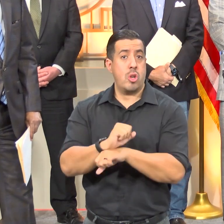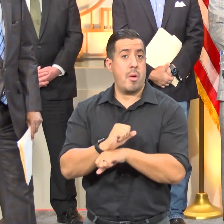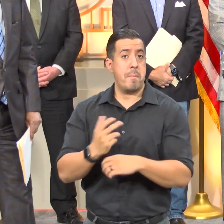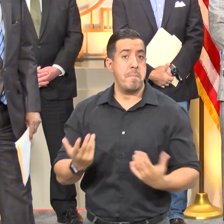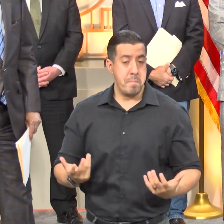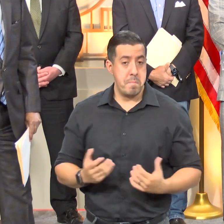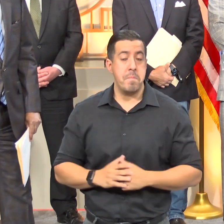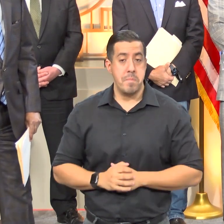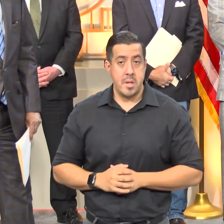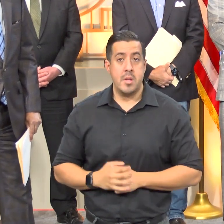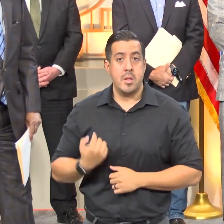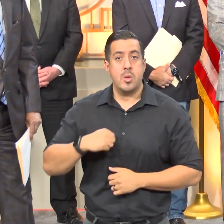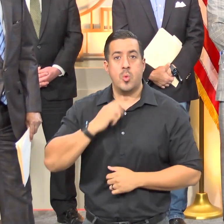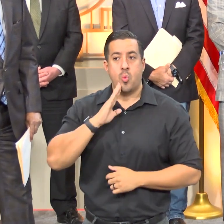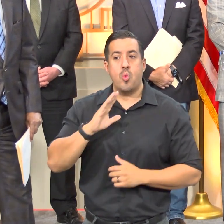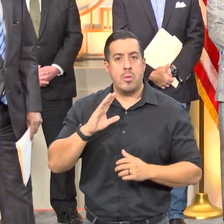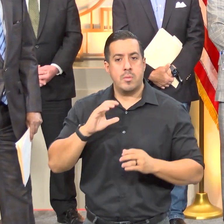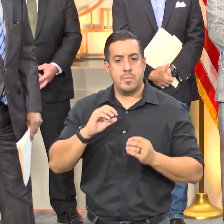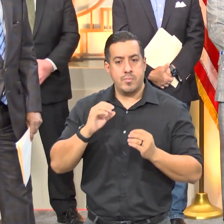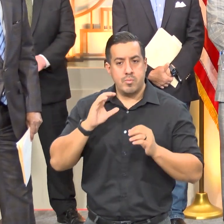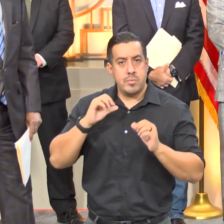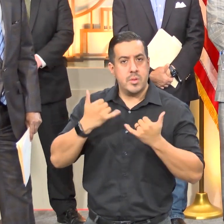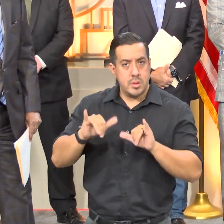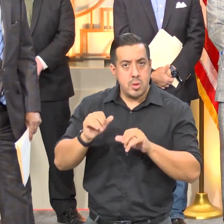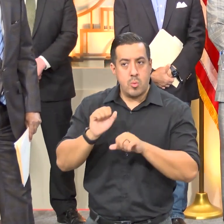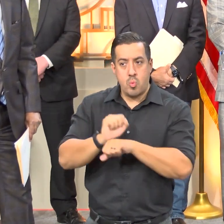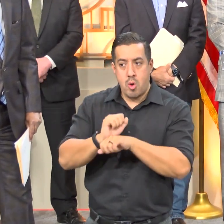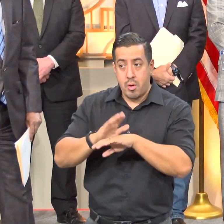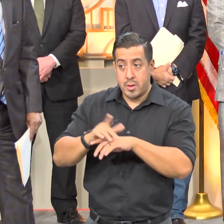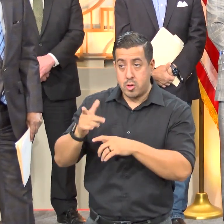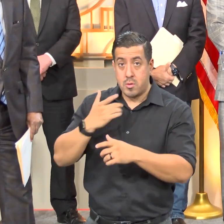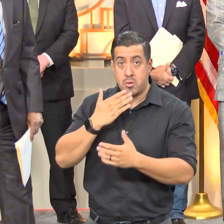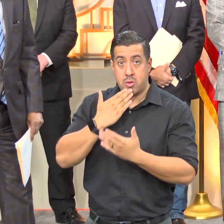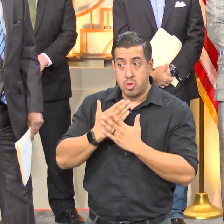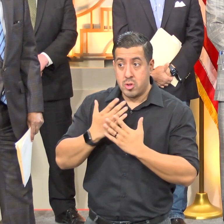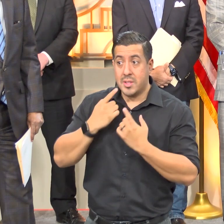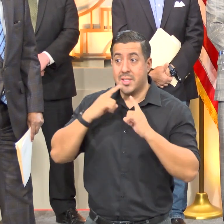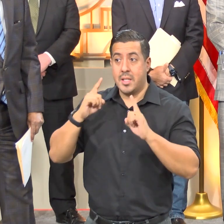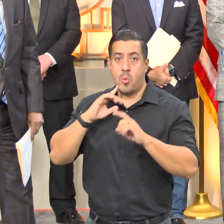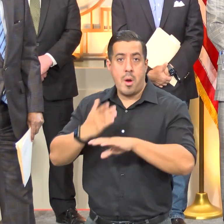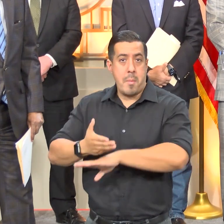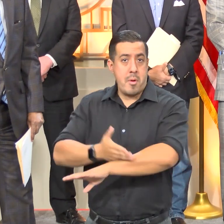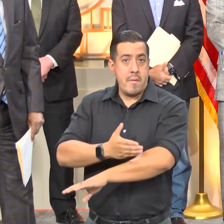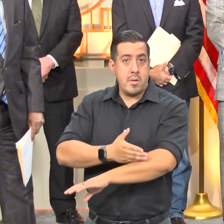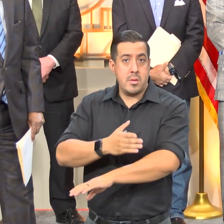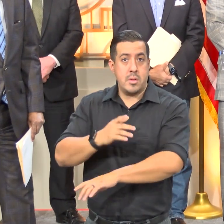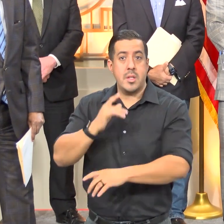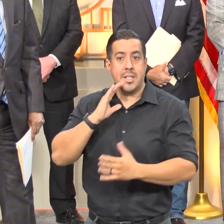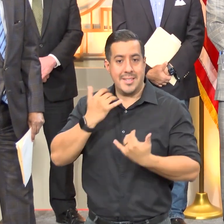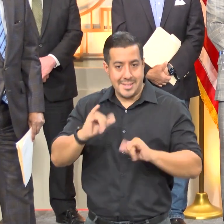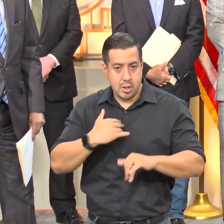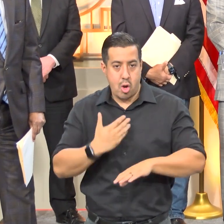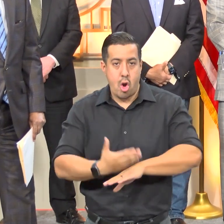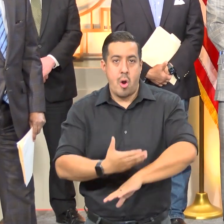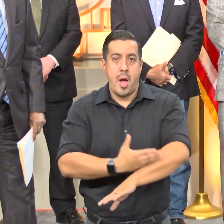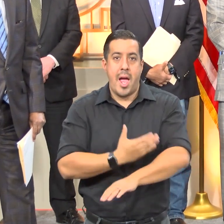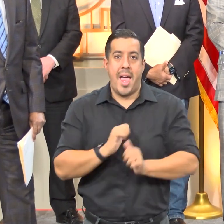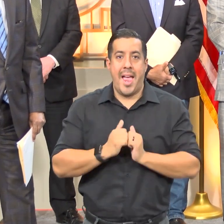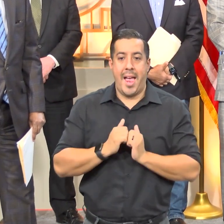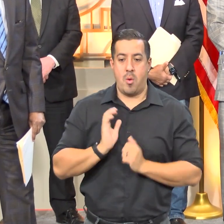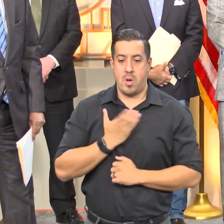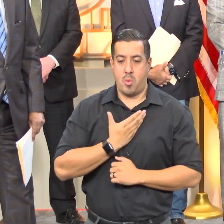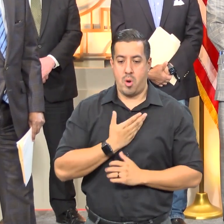on improving those successes and mostly including or improving how